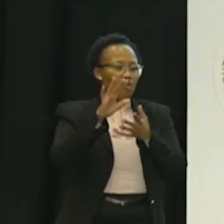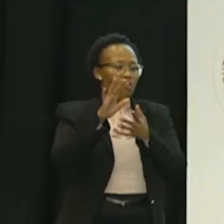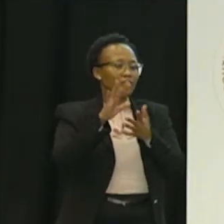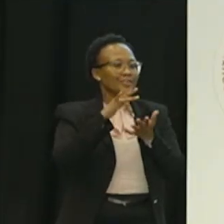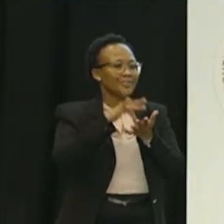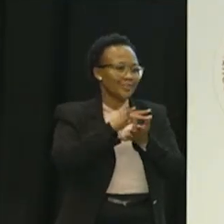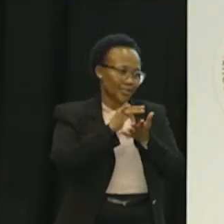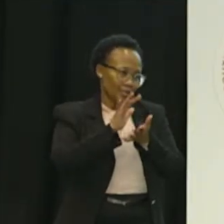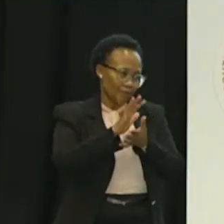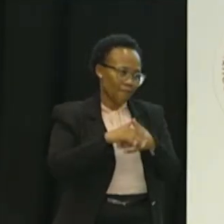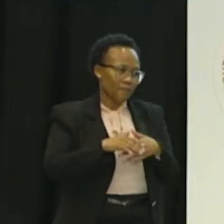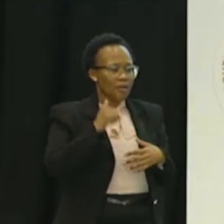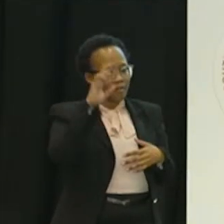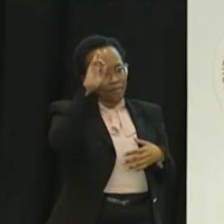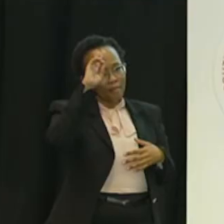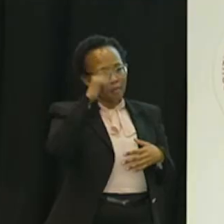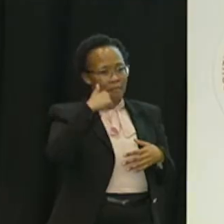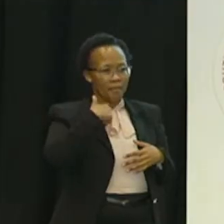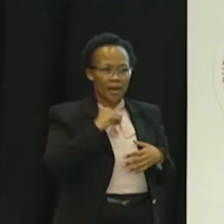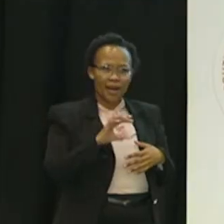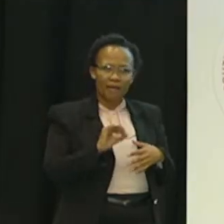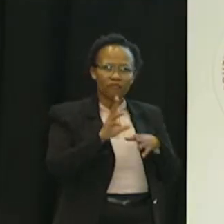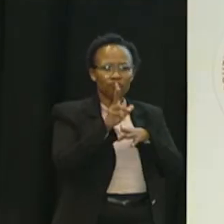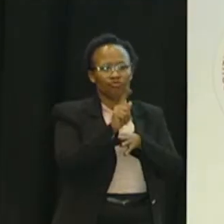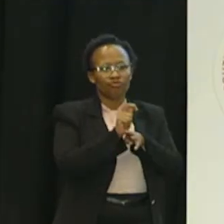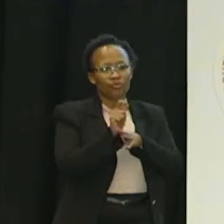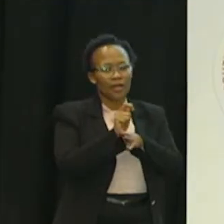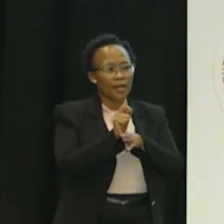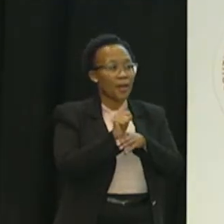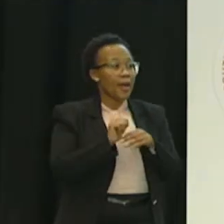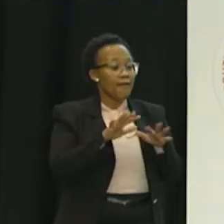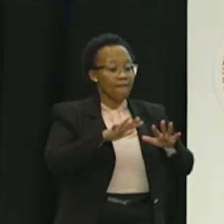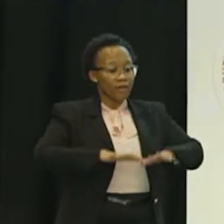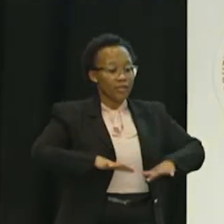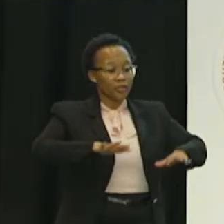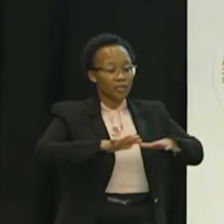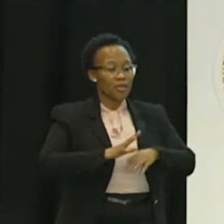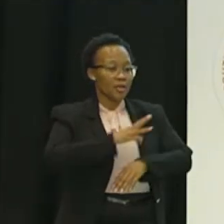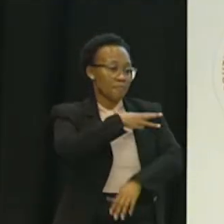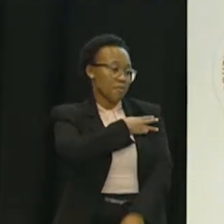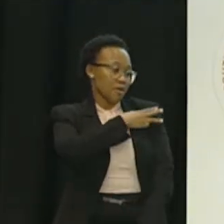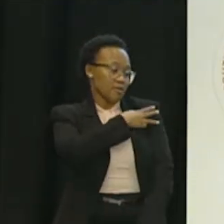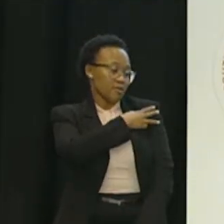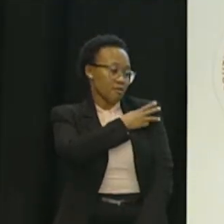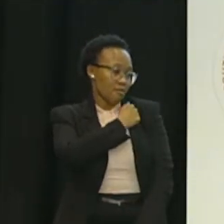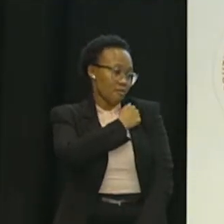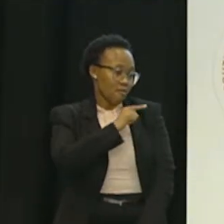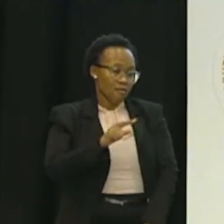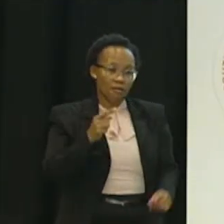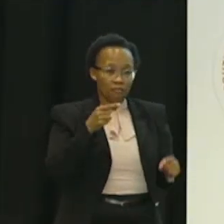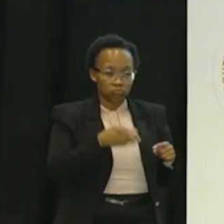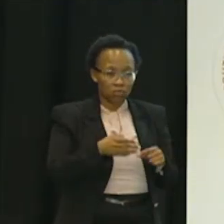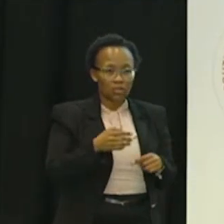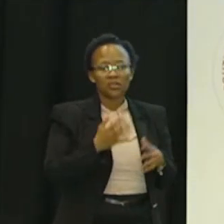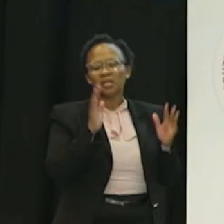with some of the members from facility managers, and one person said, "Oh, why don't we train those that